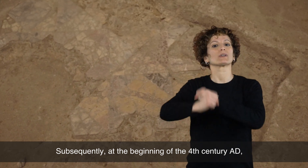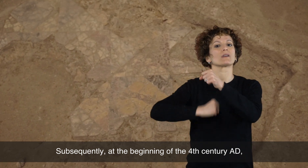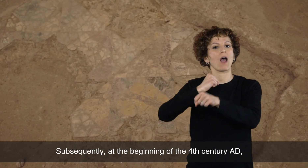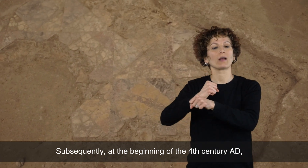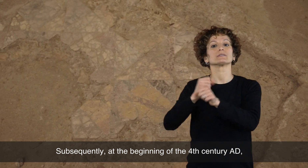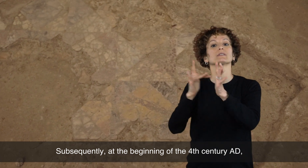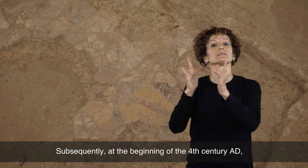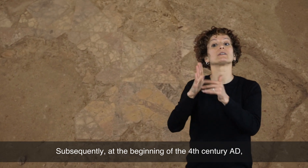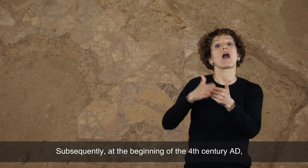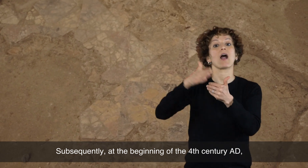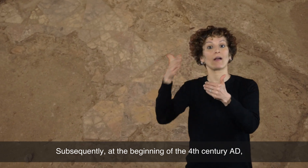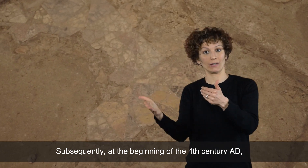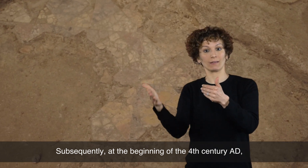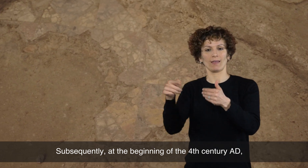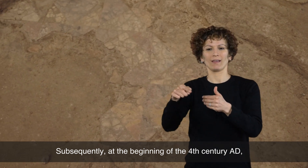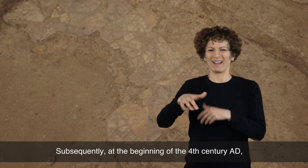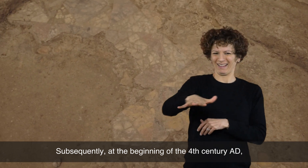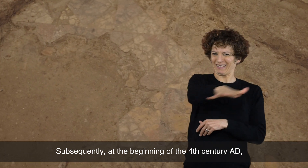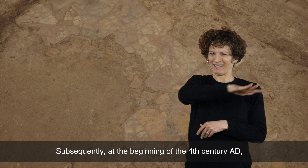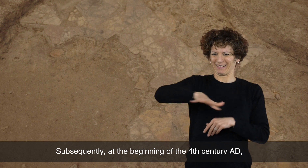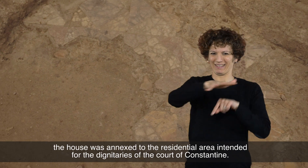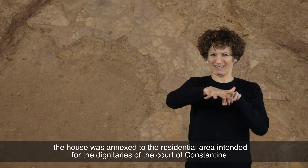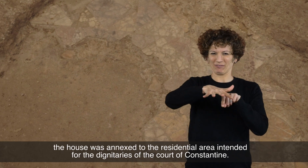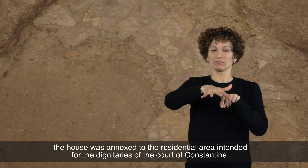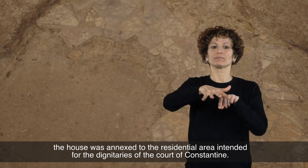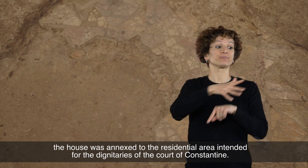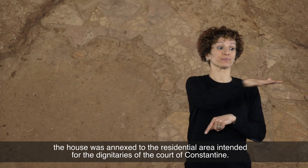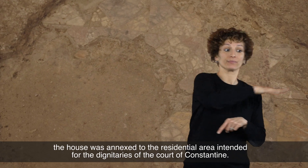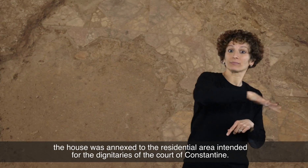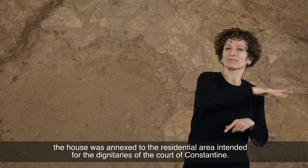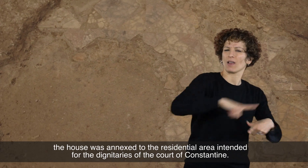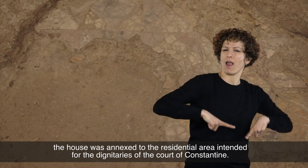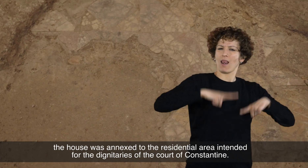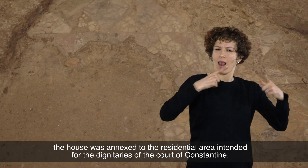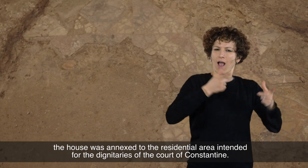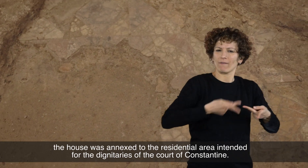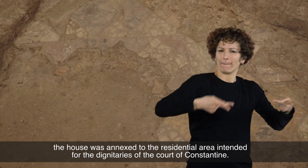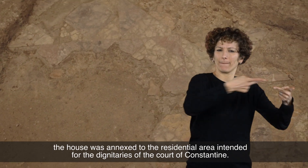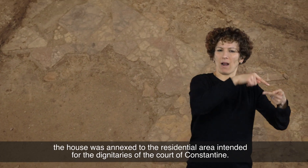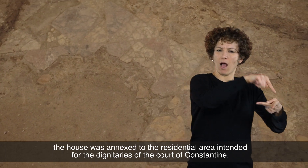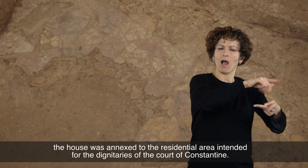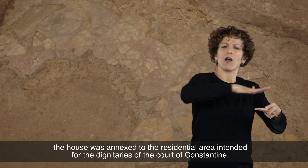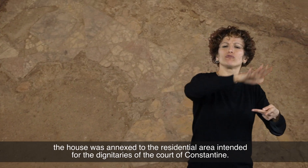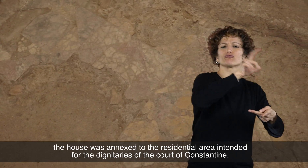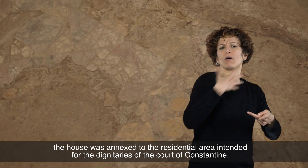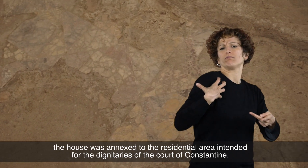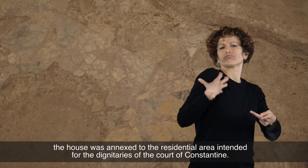Subsequently, at the beginning of the 4th century AD, the house was annexed to the residential area intended for